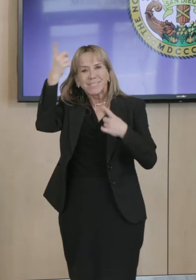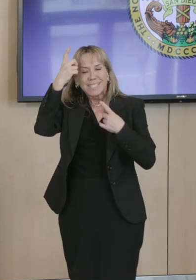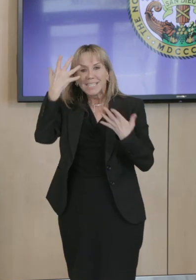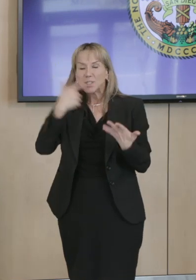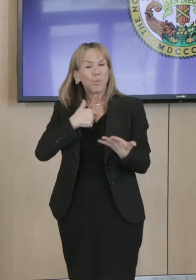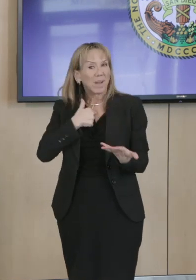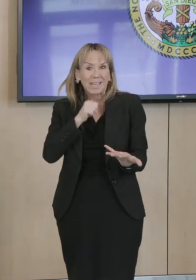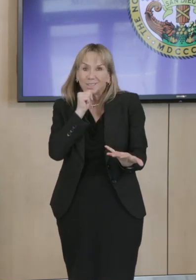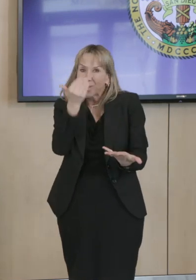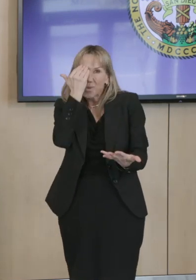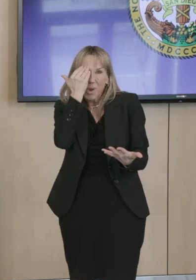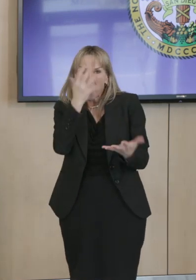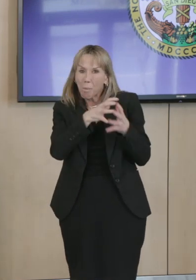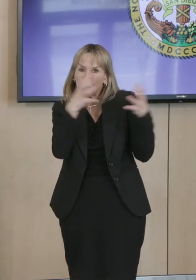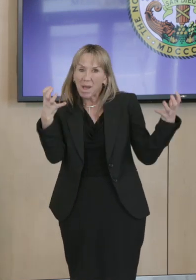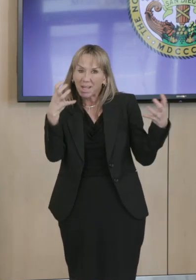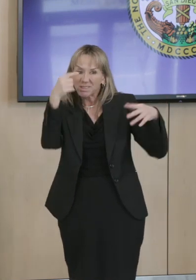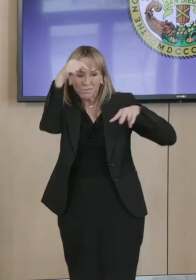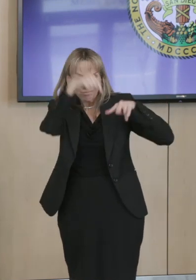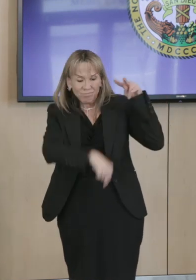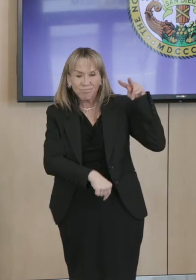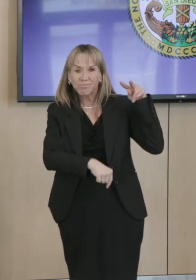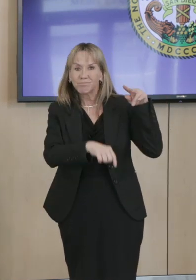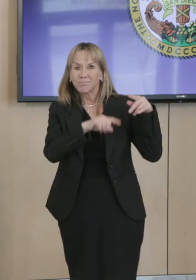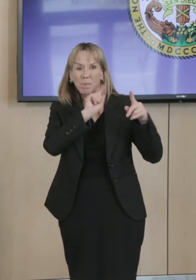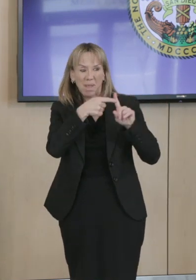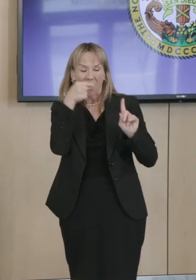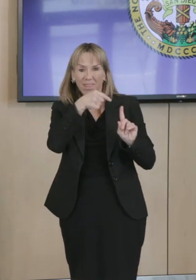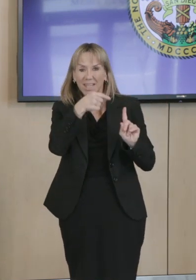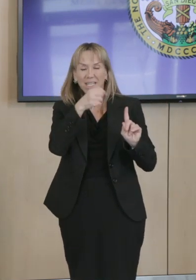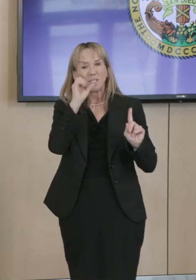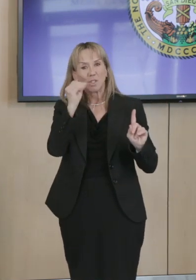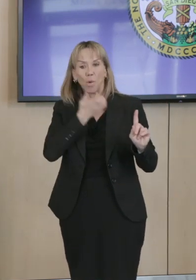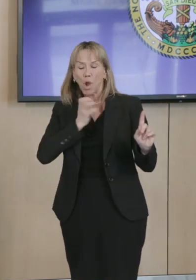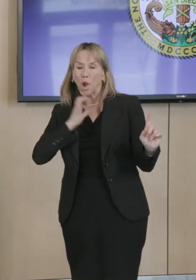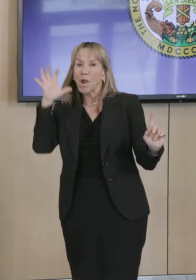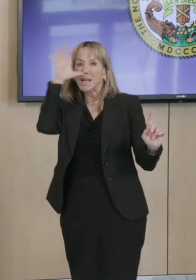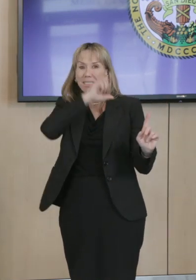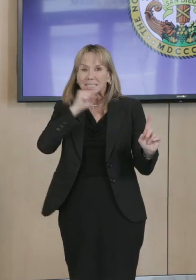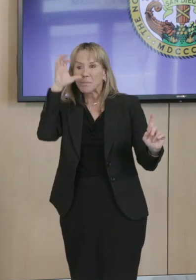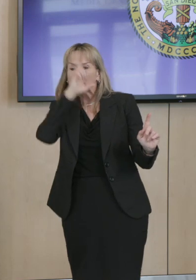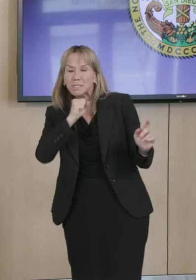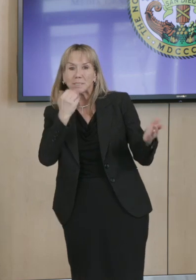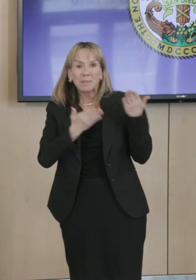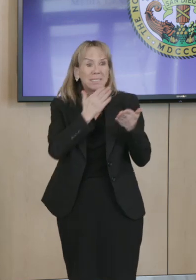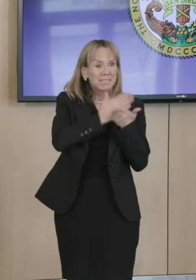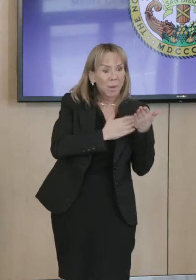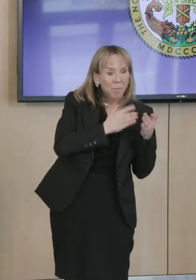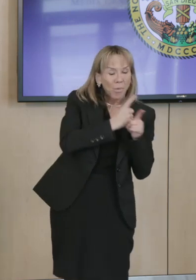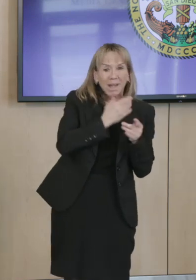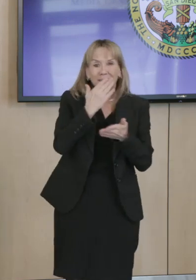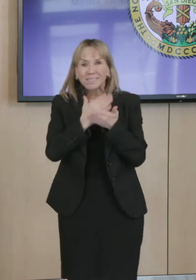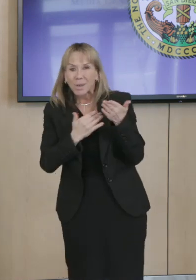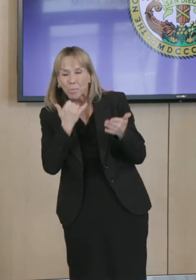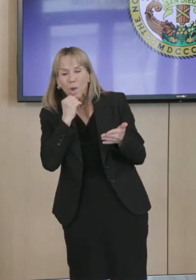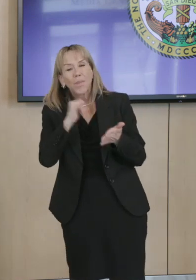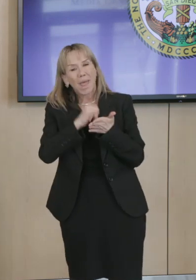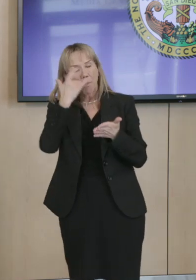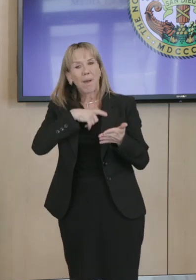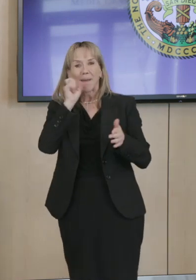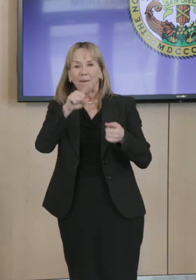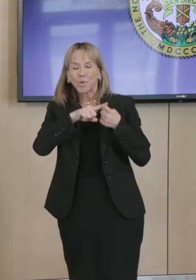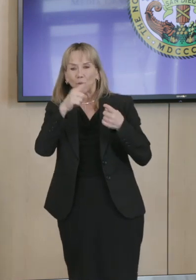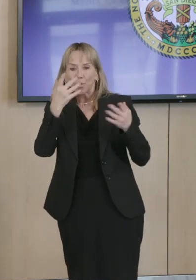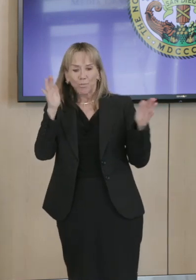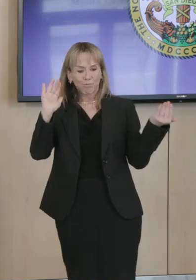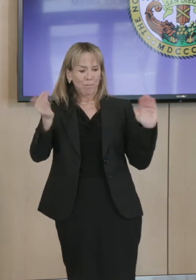of our assumptions might be wrong, and therefore we need to have wide areas of latitude to look at the best case and the worst case. And